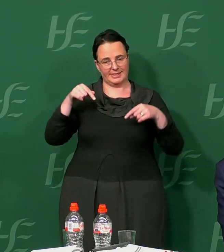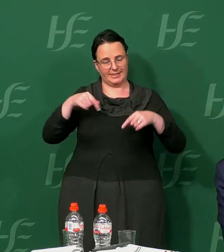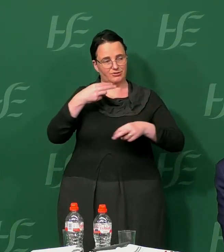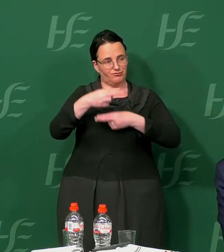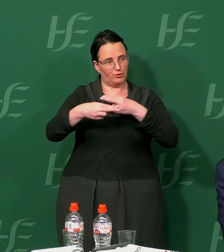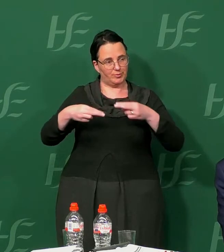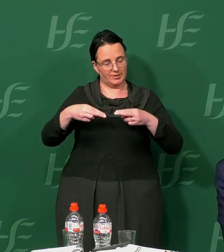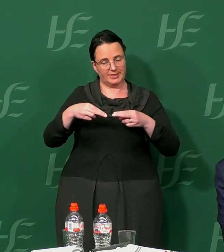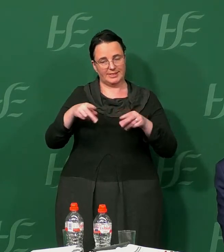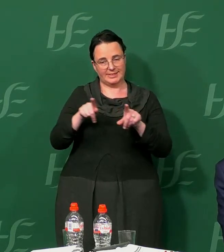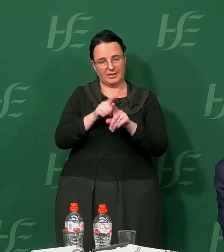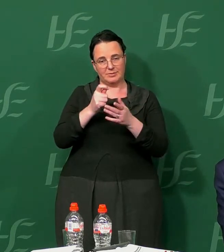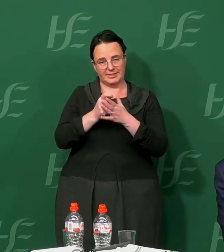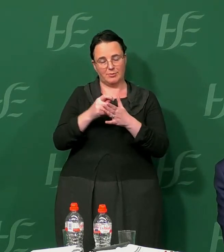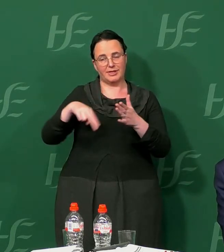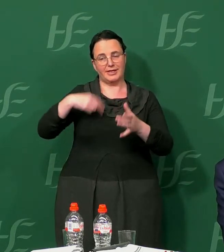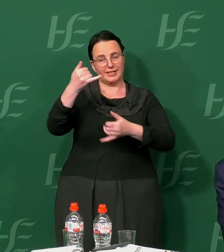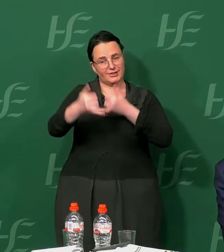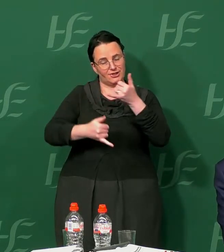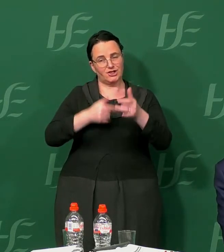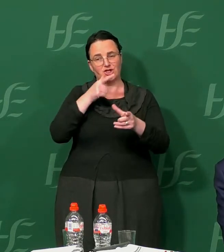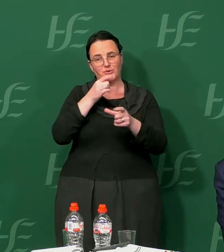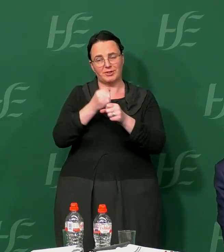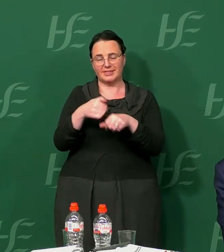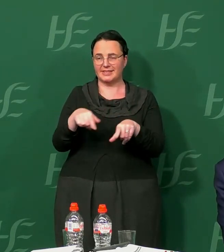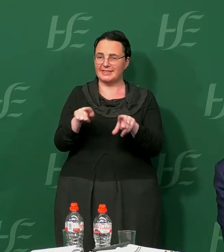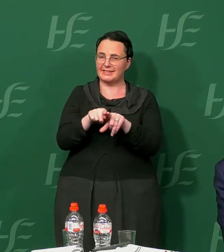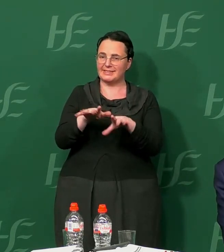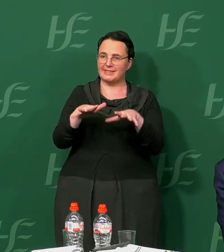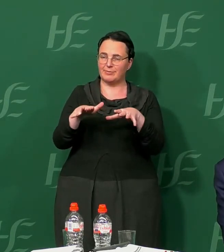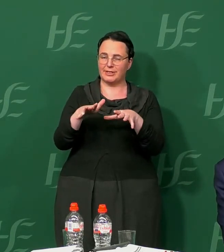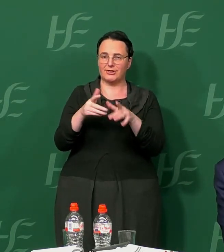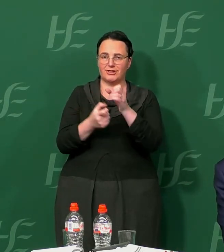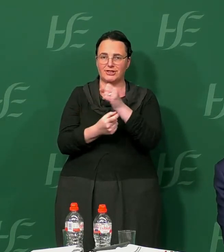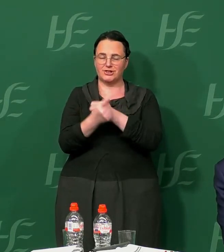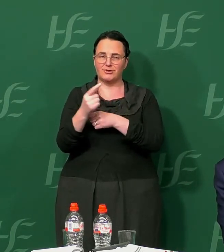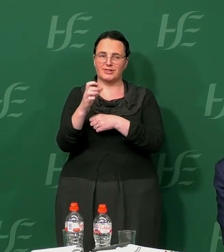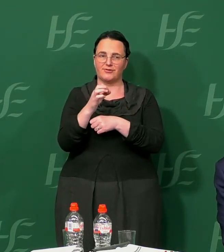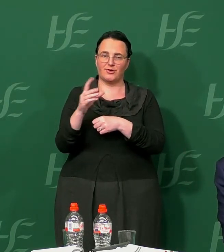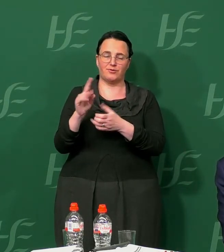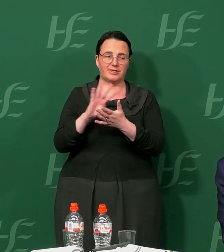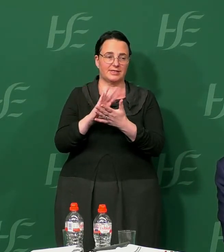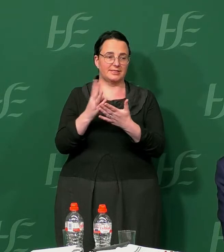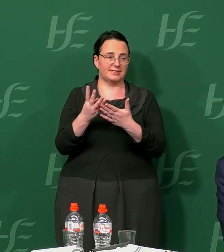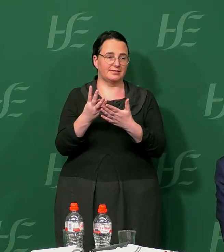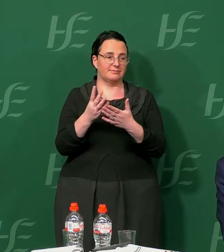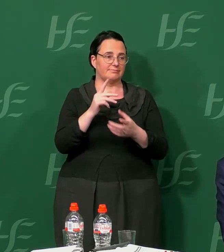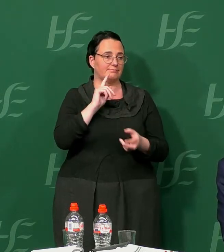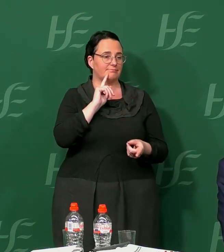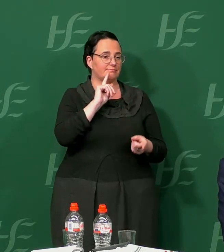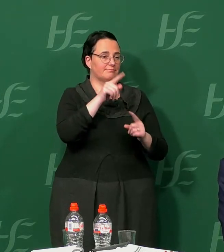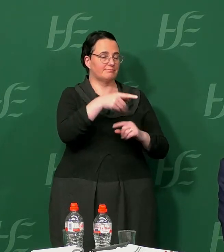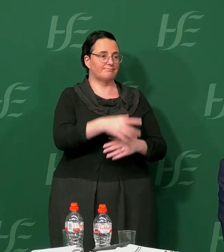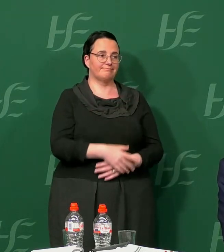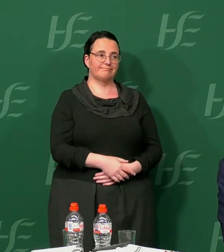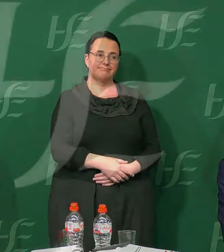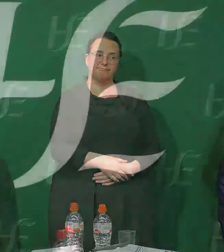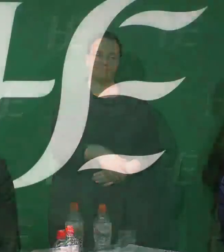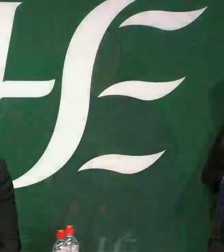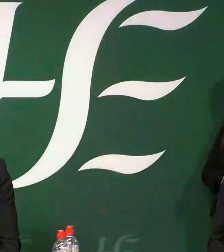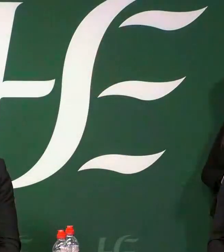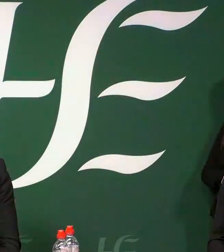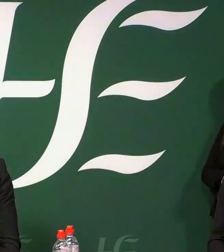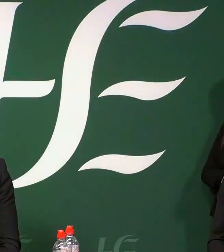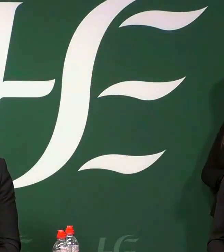at this time next year talking about similar issues around COVID-19? Yeah, well, I don't know.